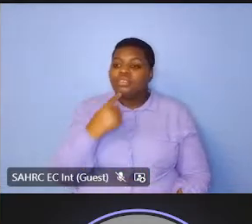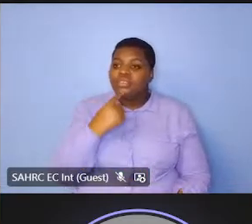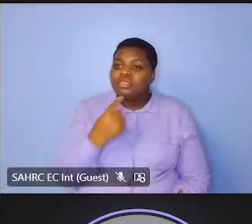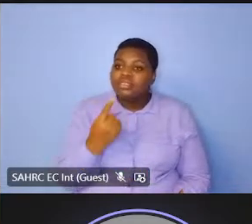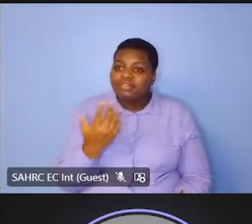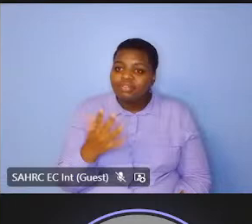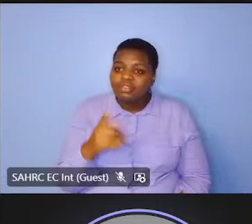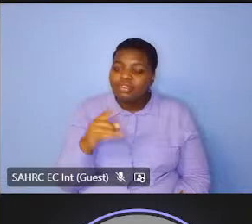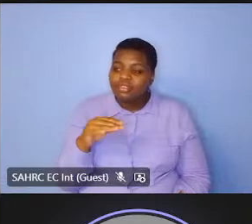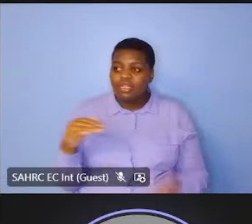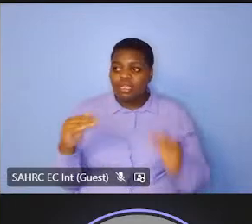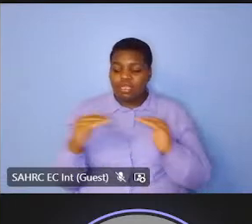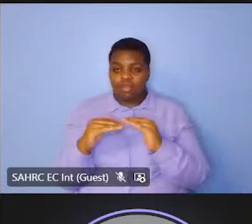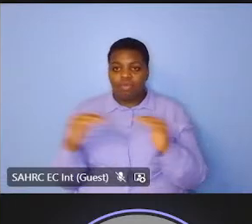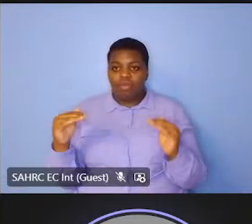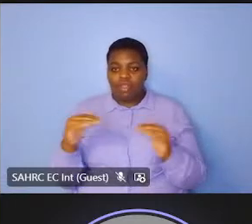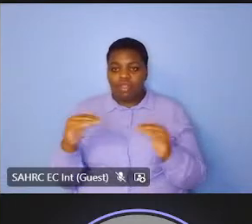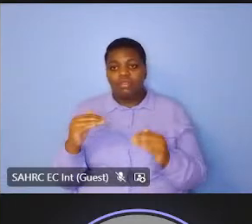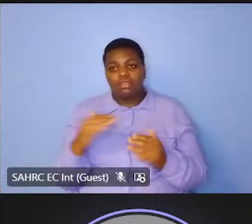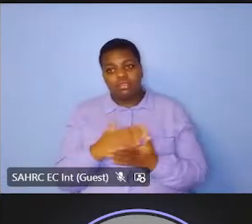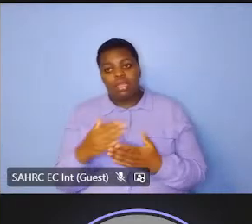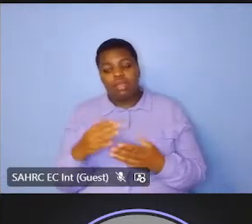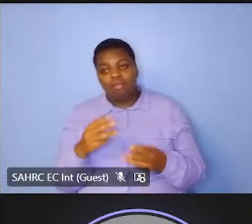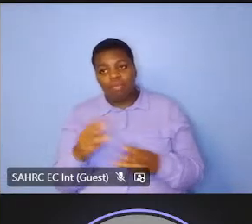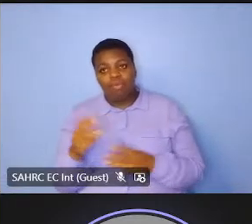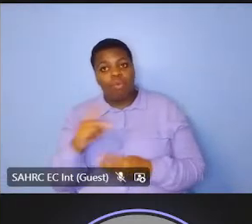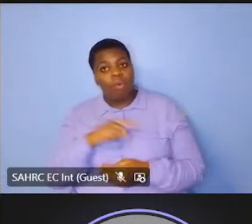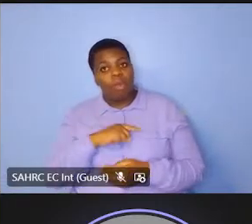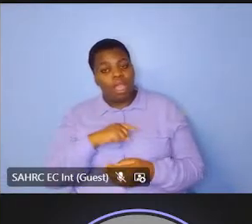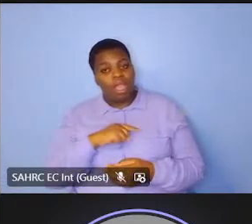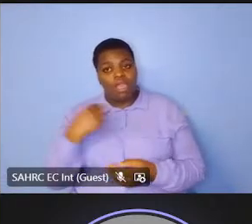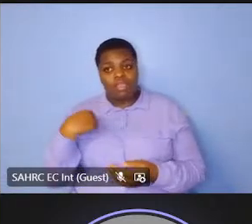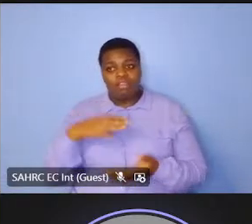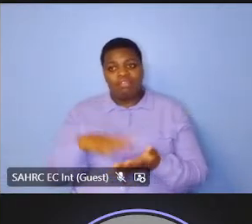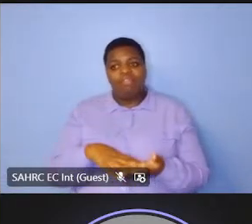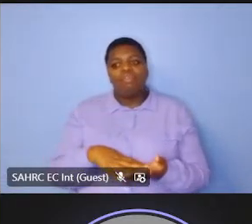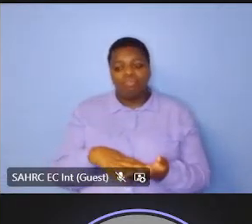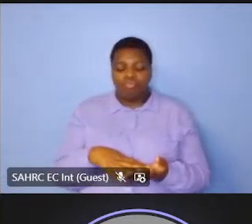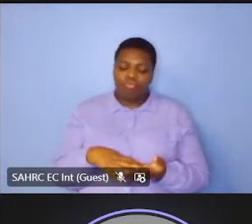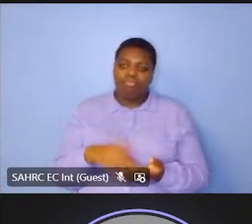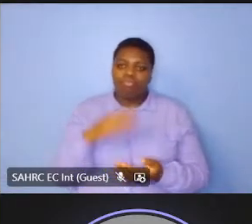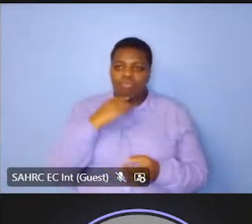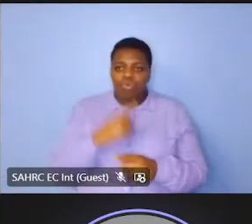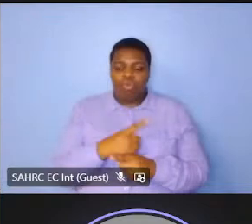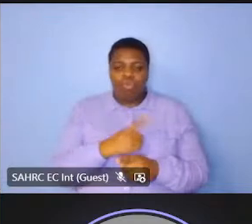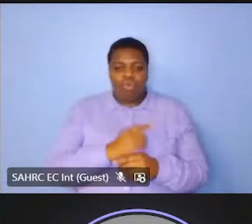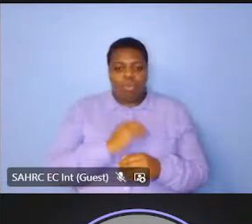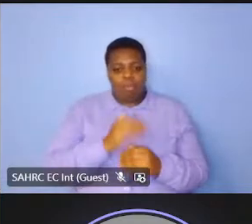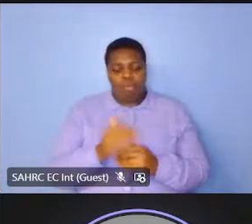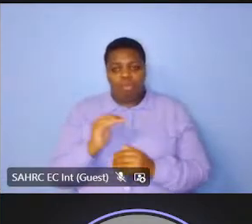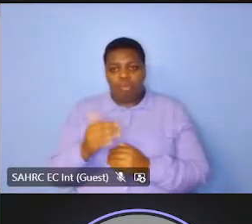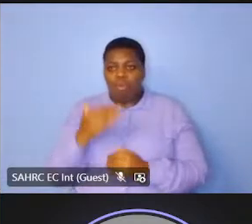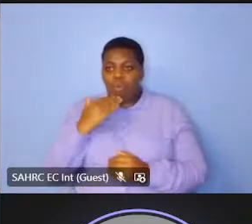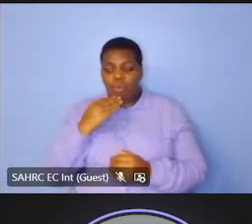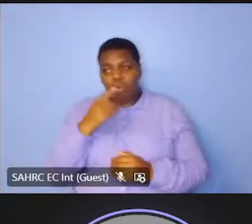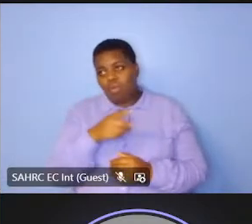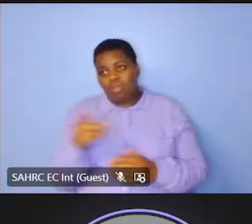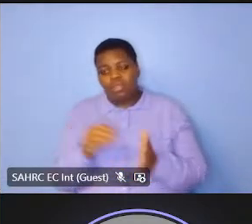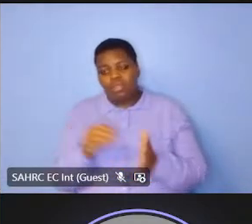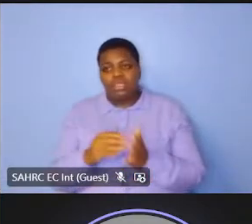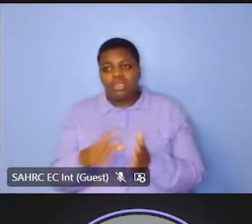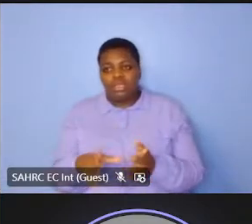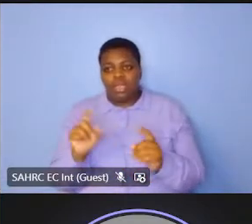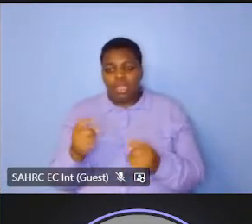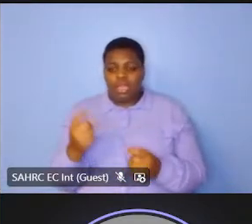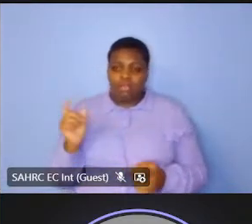are an equalizer in some ways, because uniforms, for example, protect those learners who are not able to come dressed